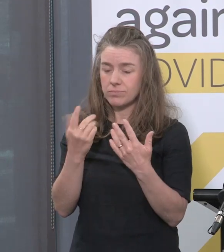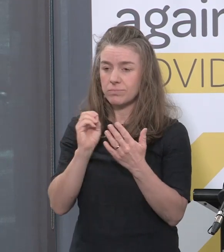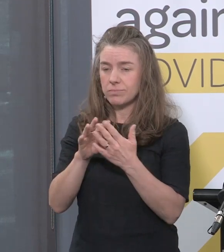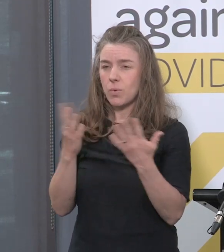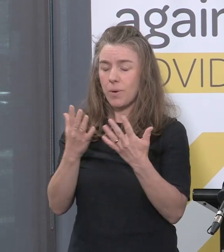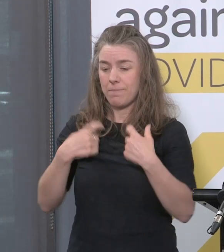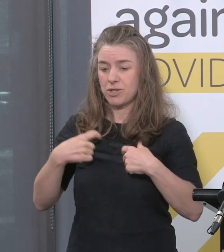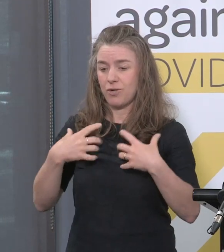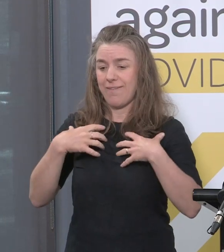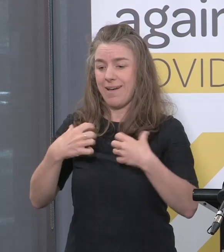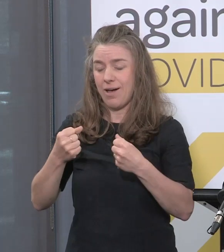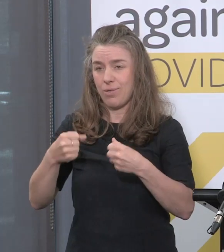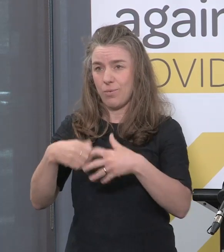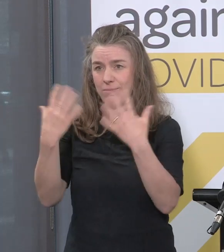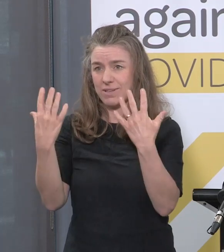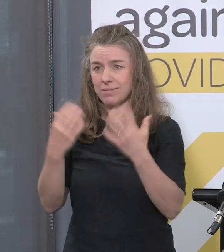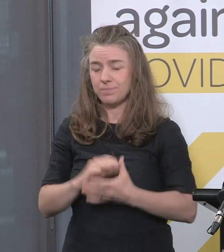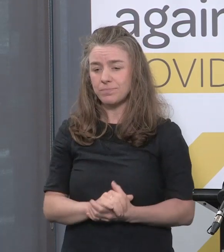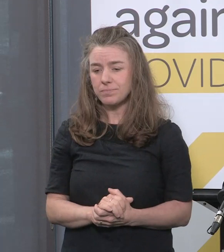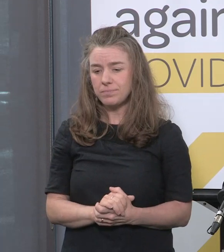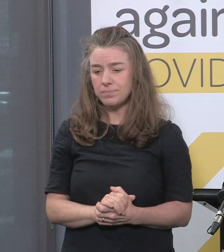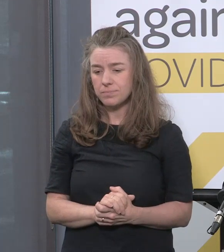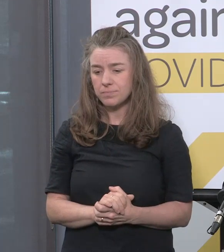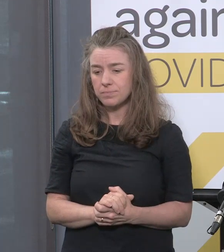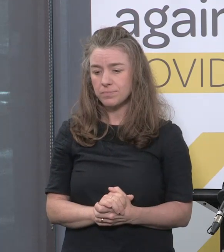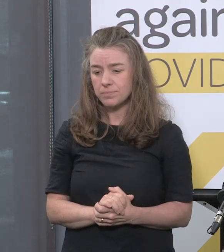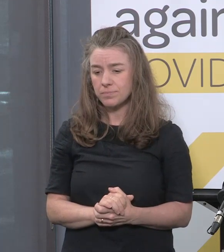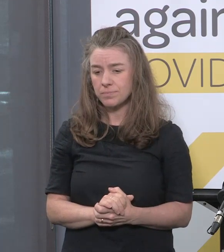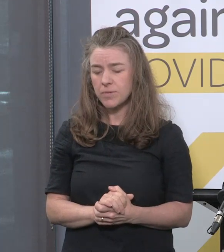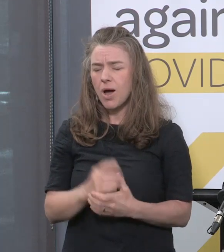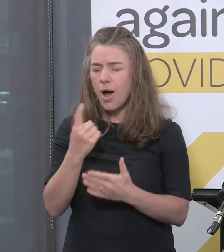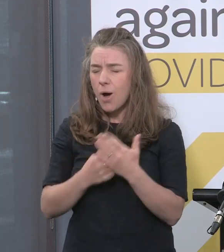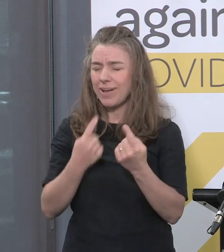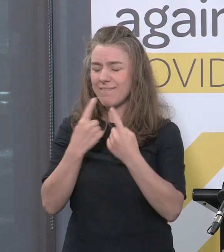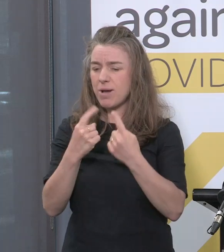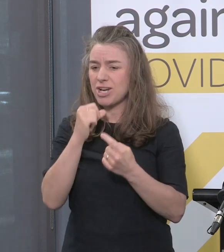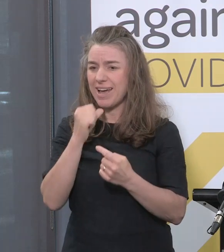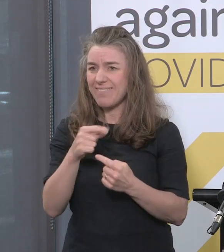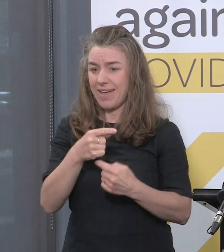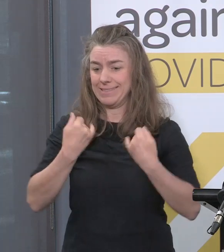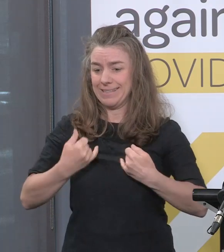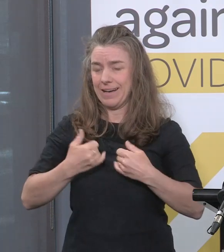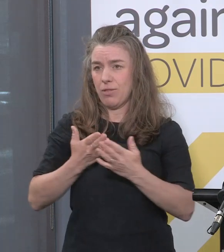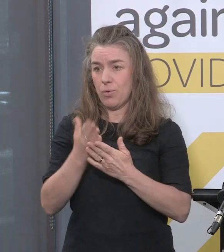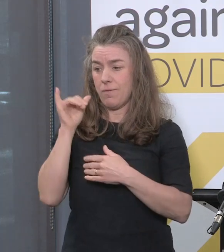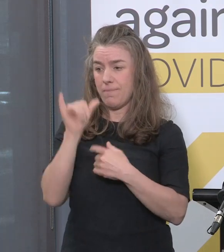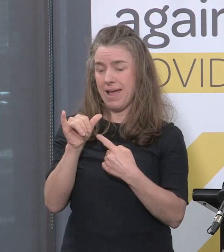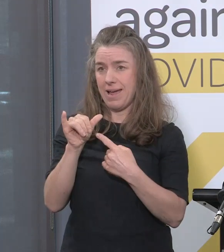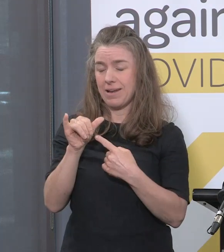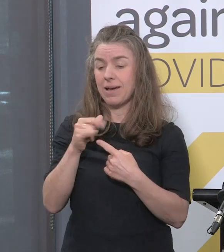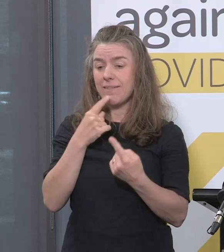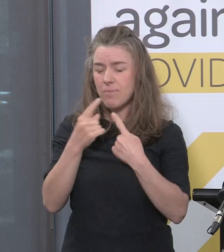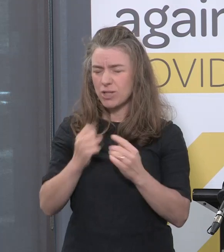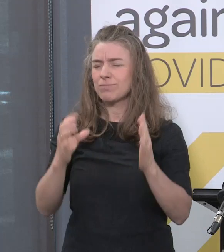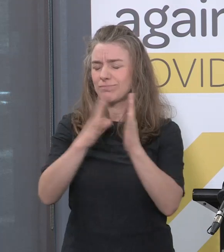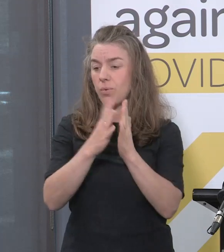person's symptoms started more than 48 hours after they flew. Those details will be on the Ministry of Health website as